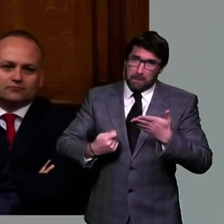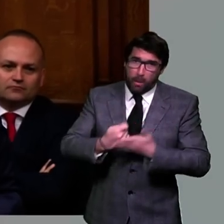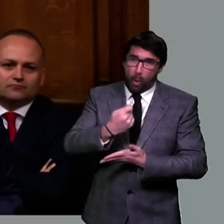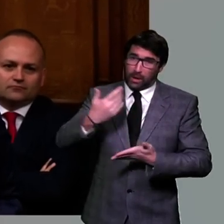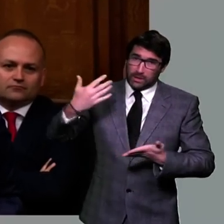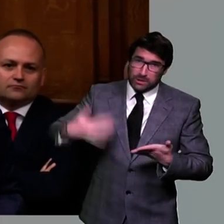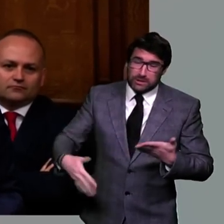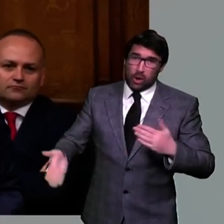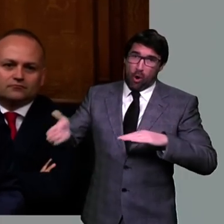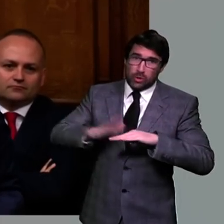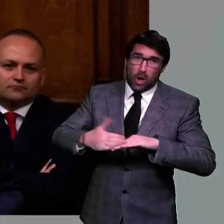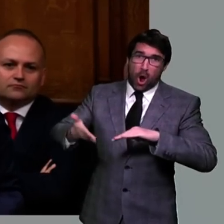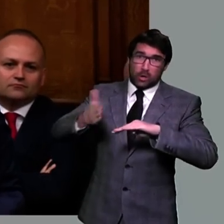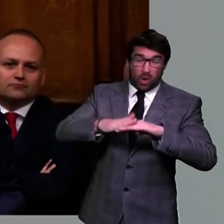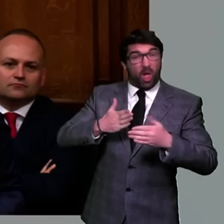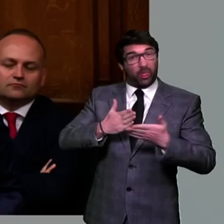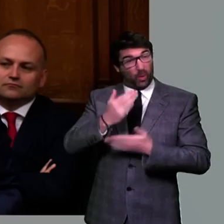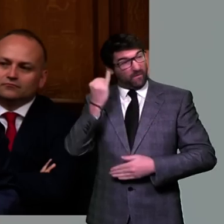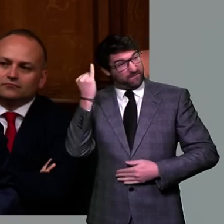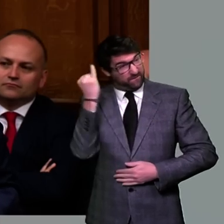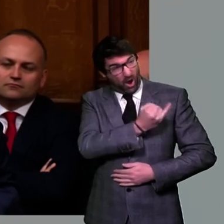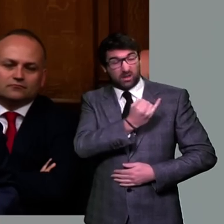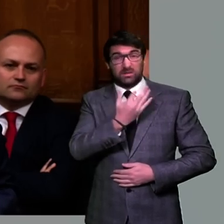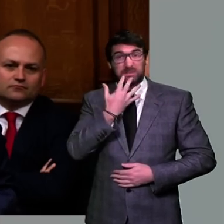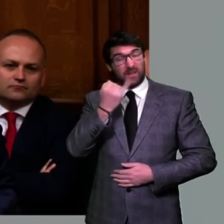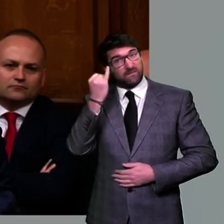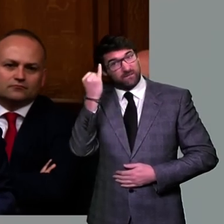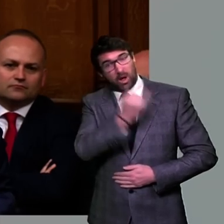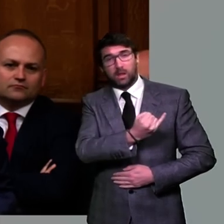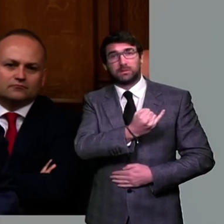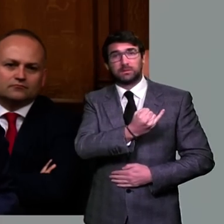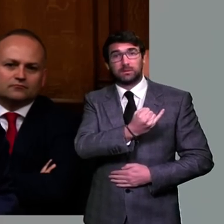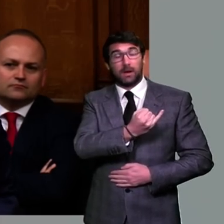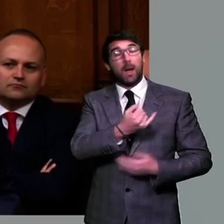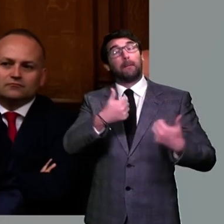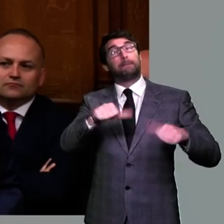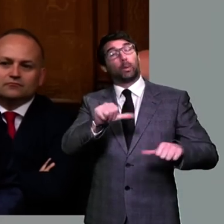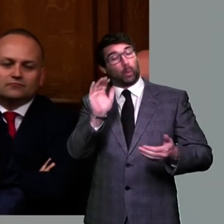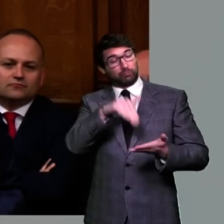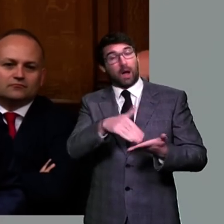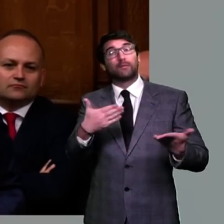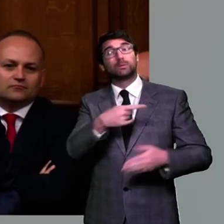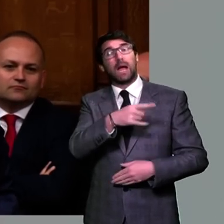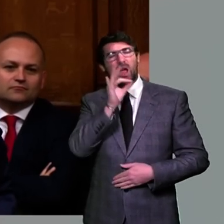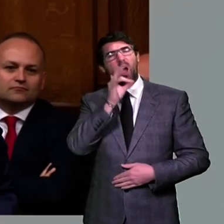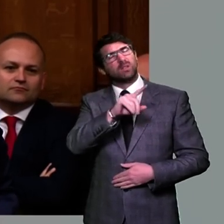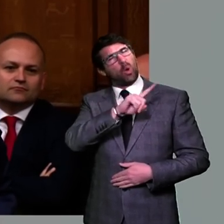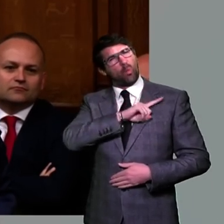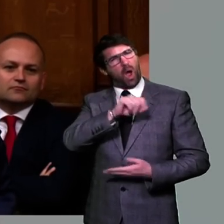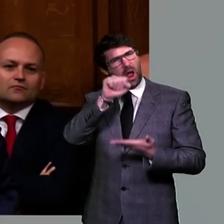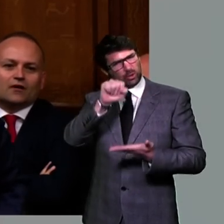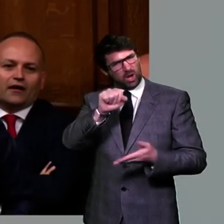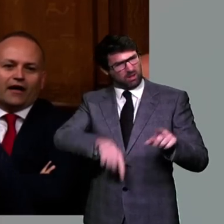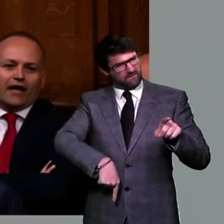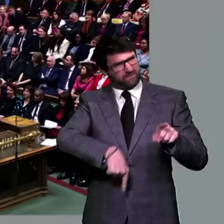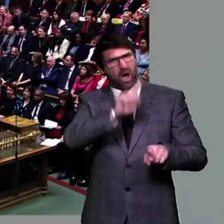mistakes. But now she's here, can she tell us, given the absolute chaos her government has created, why the Chancellor lost his job but she kept